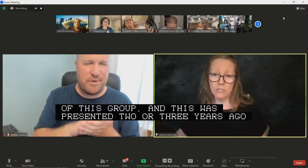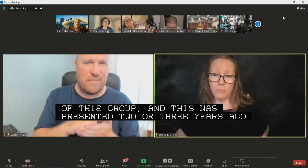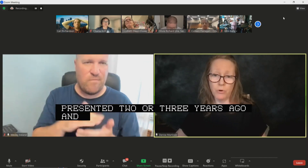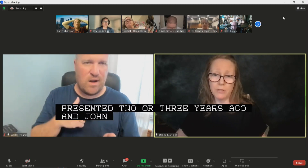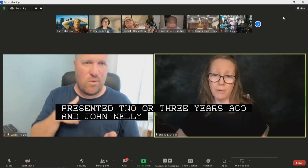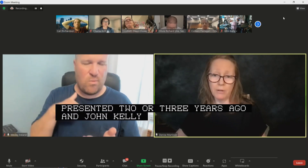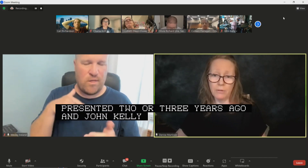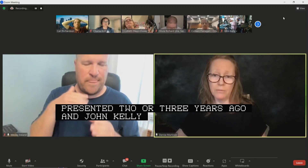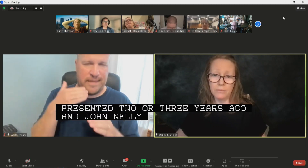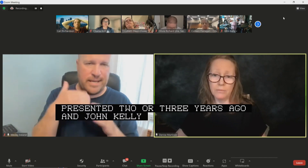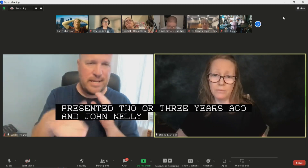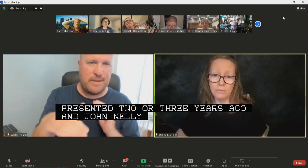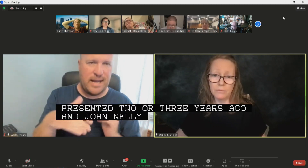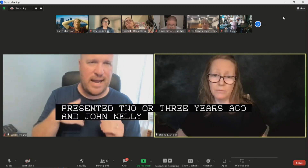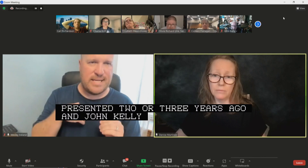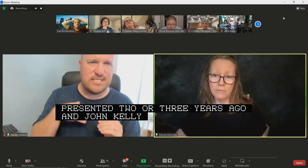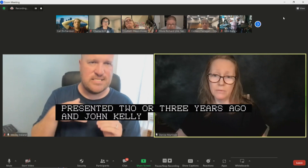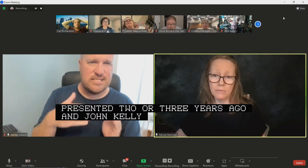to support the bill.